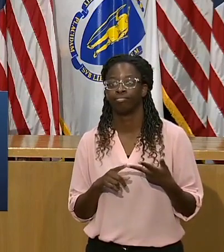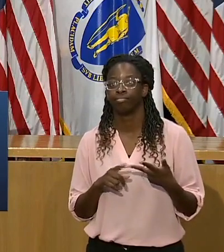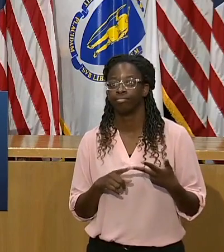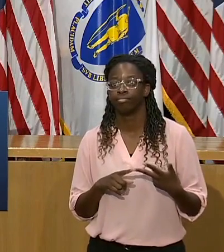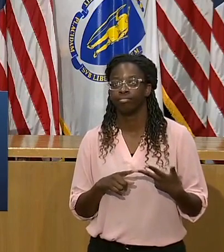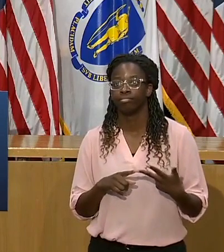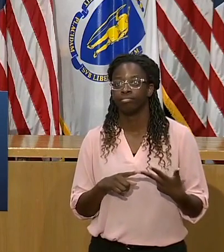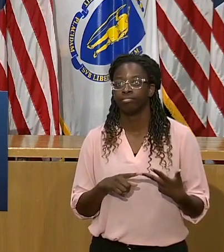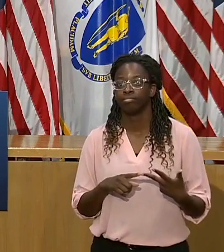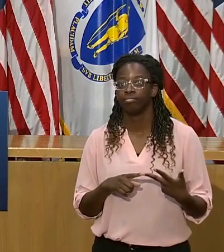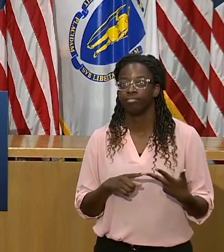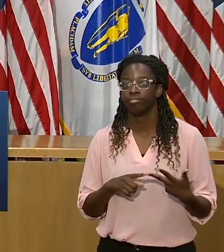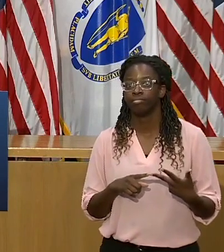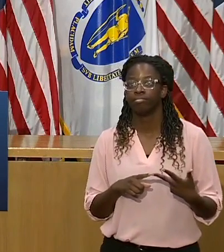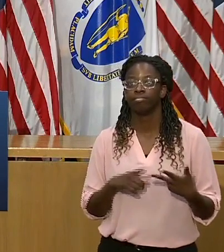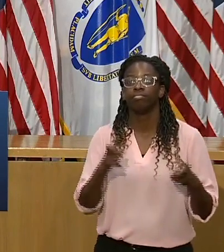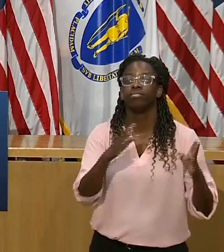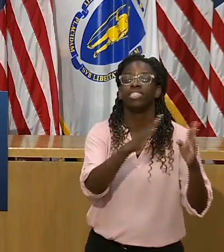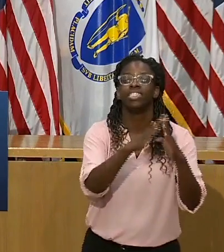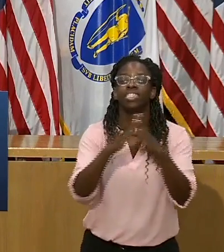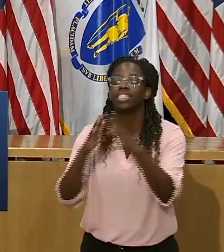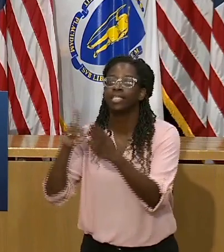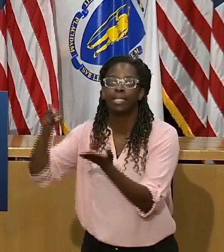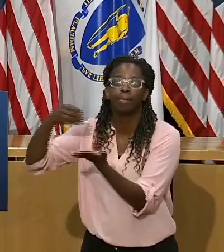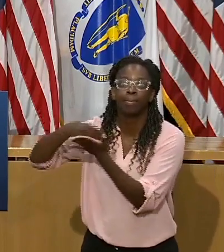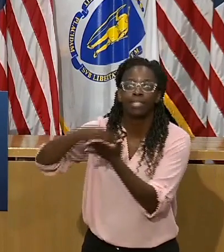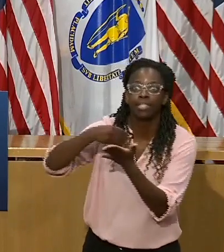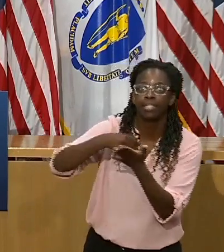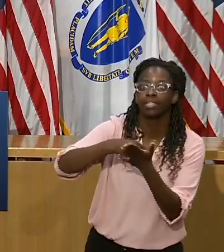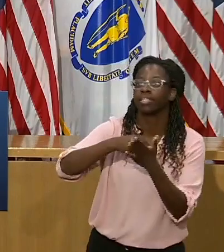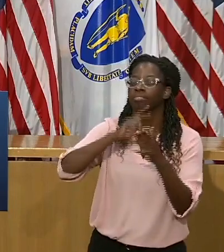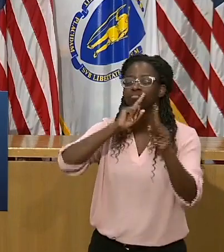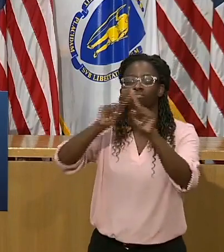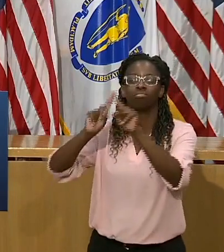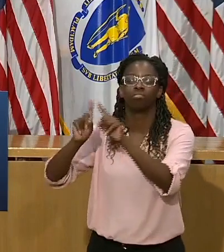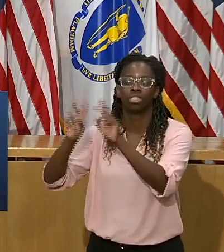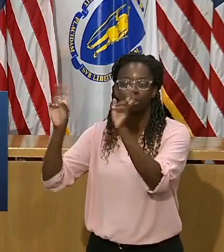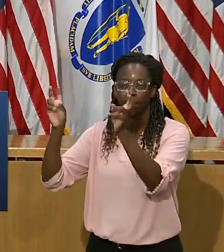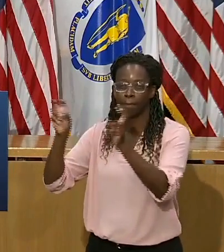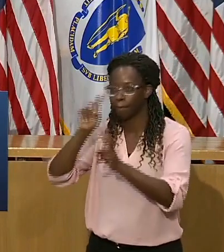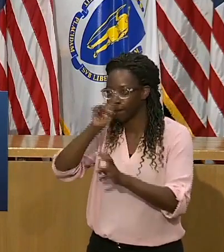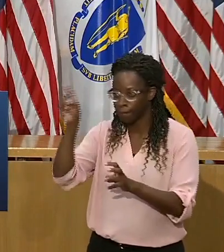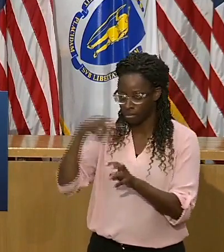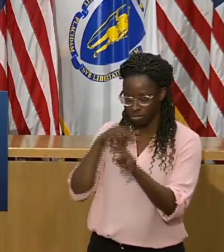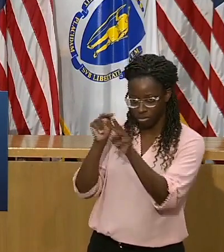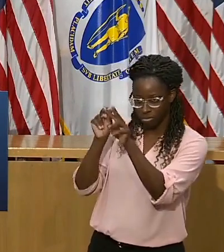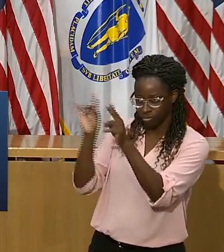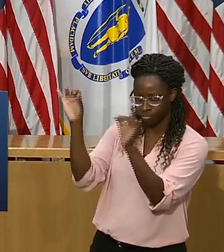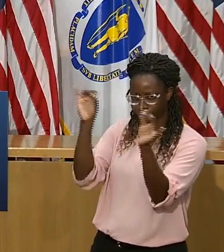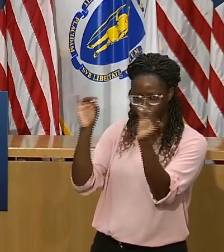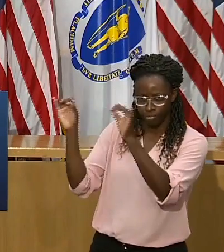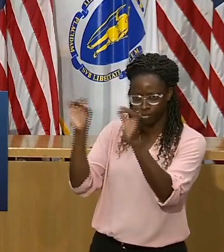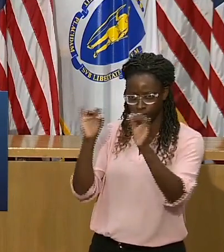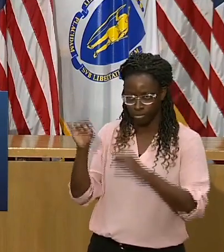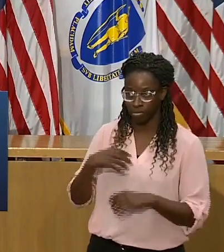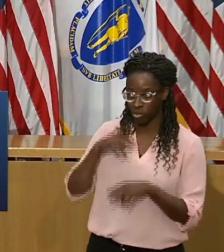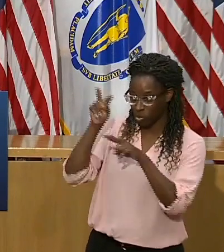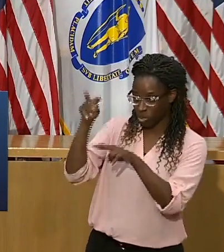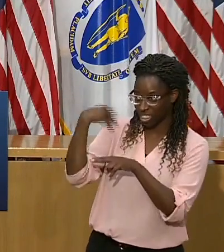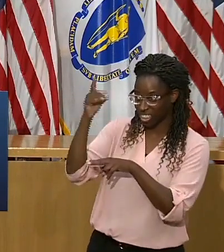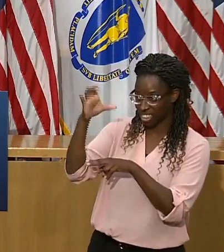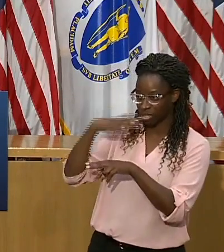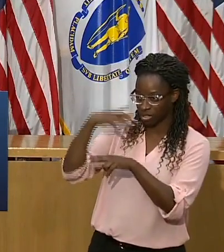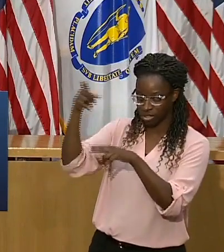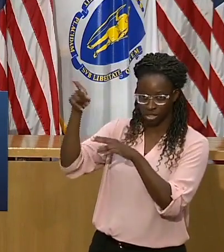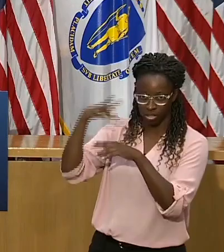for municipalities that they can invest in their communities. So there's a surprising amount of agreement there if you actually look at all